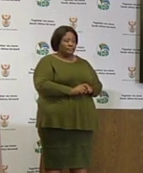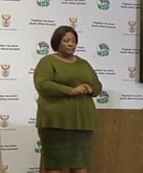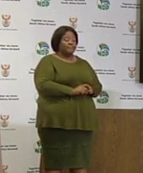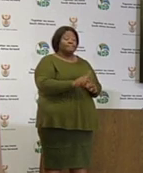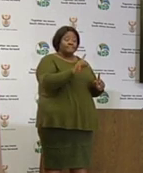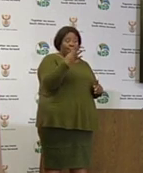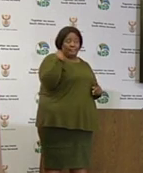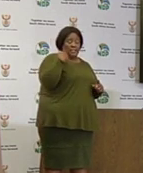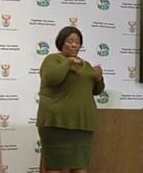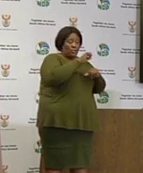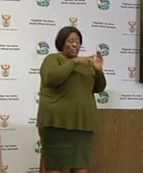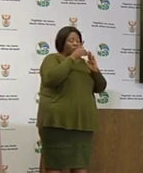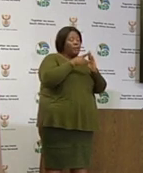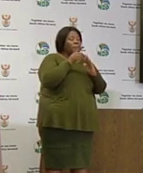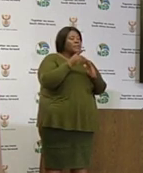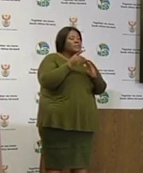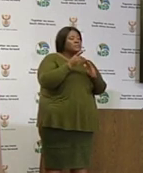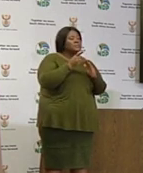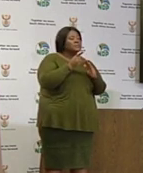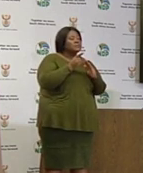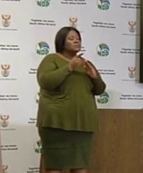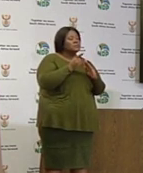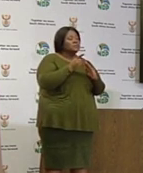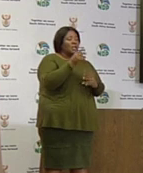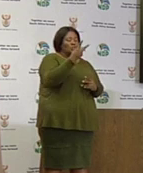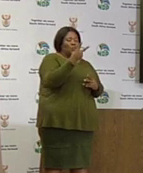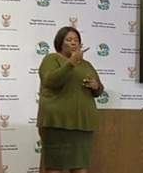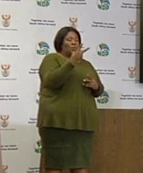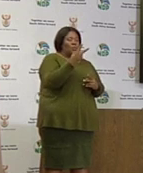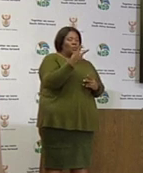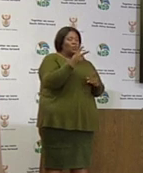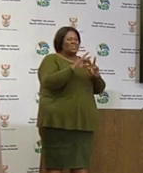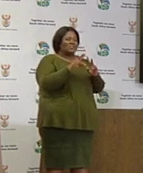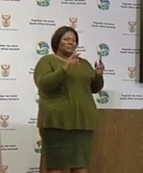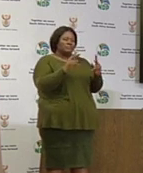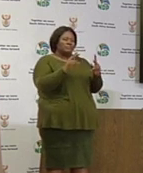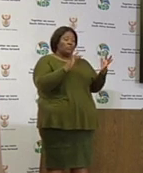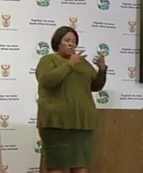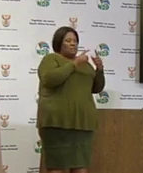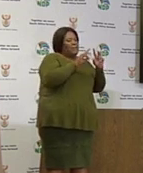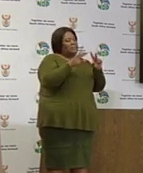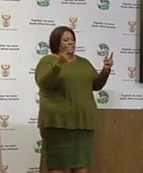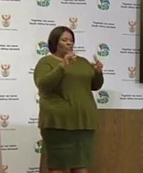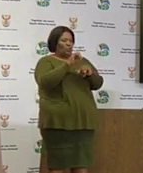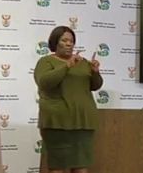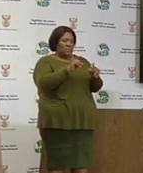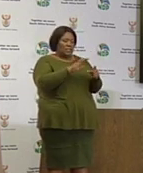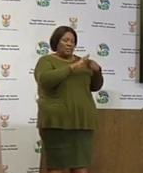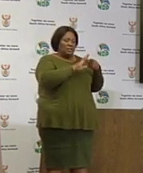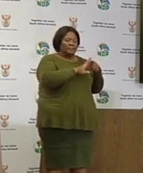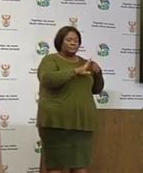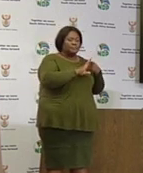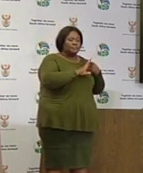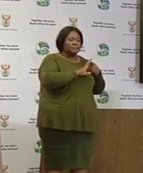Minister of Social Development, Minister Zulu, 2 related but different questions. The one